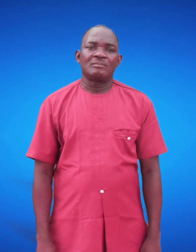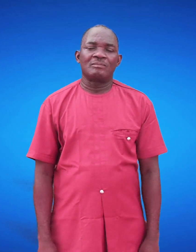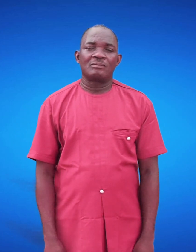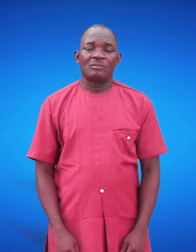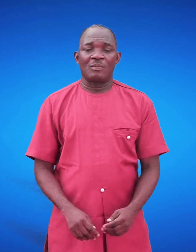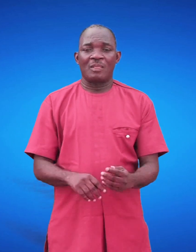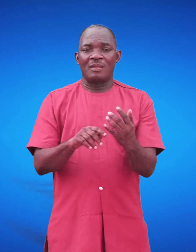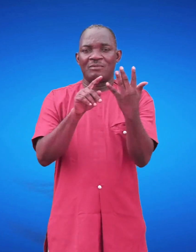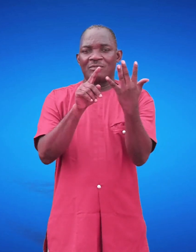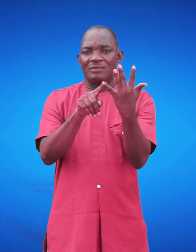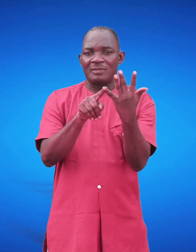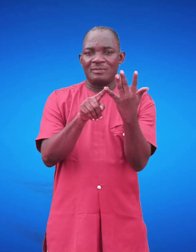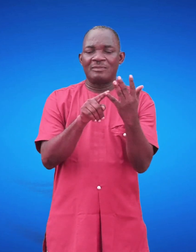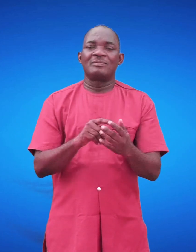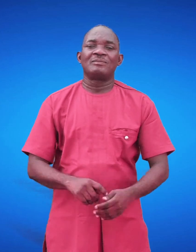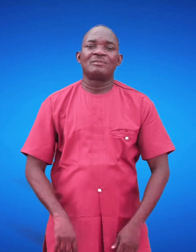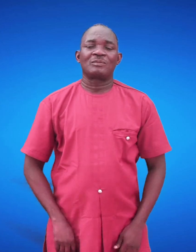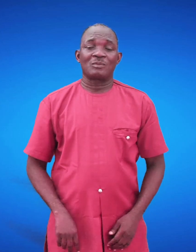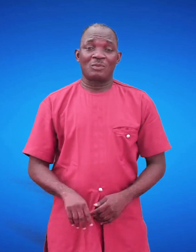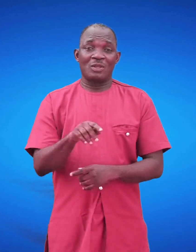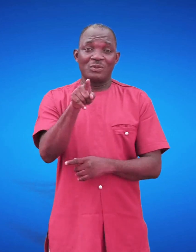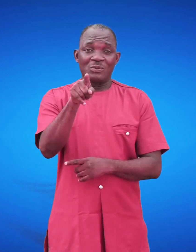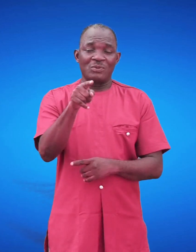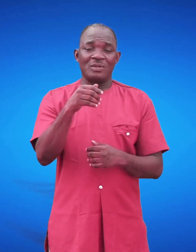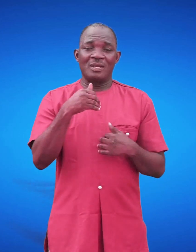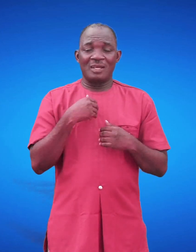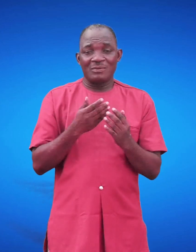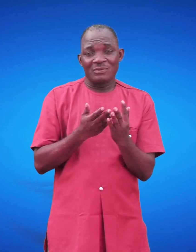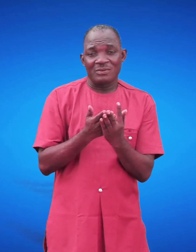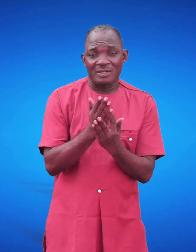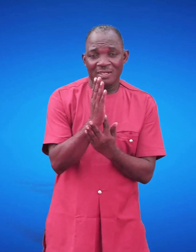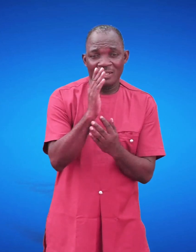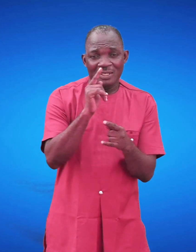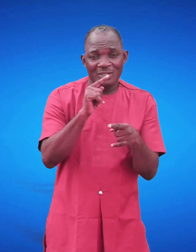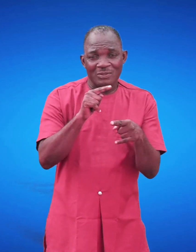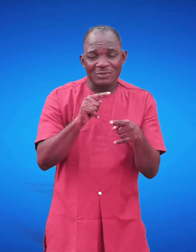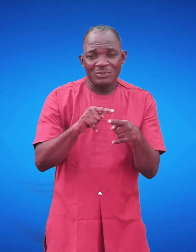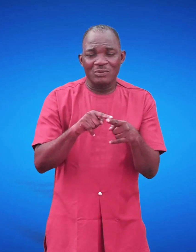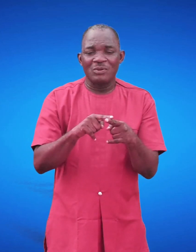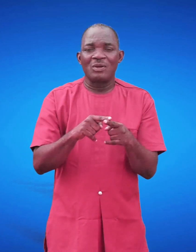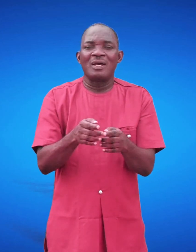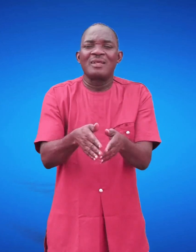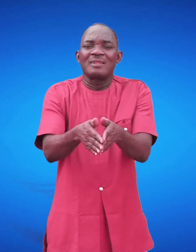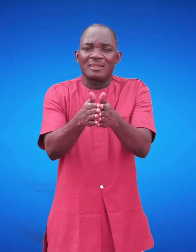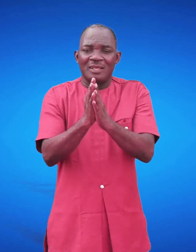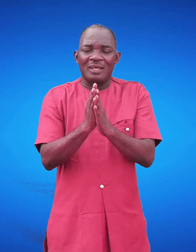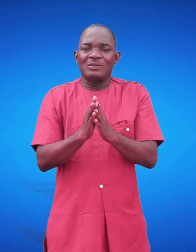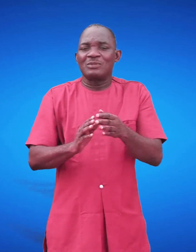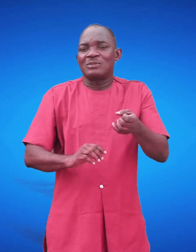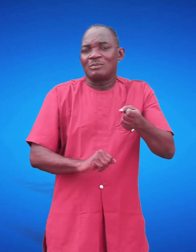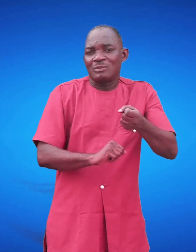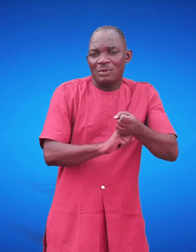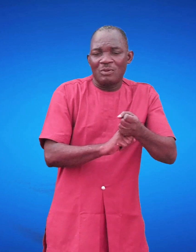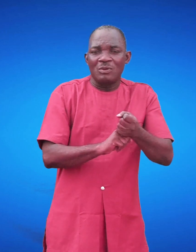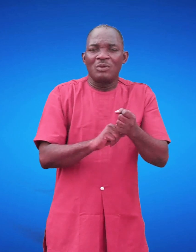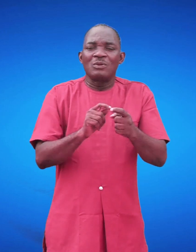5. You have the right to request support to